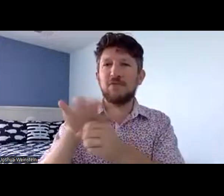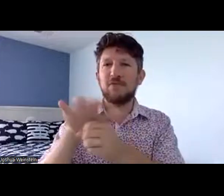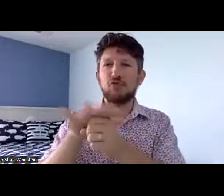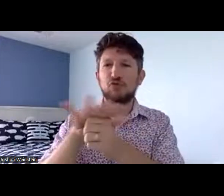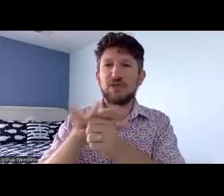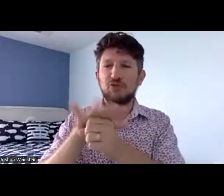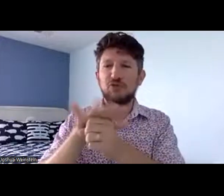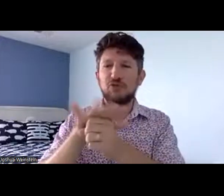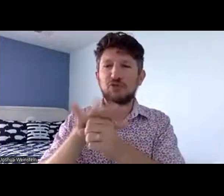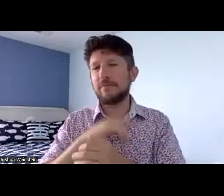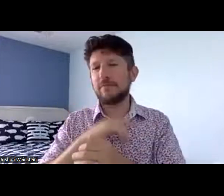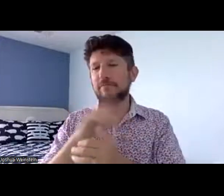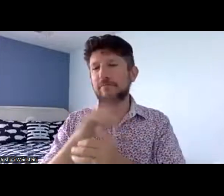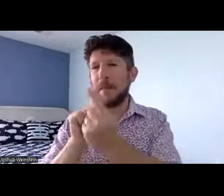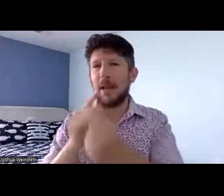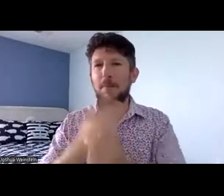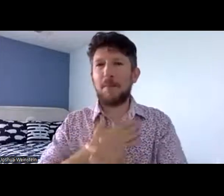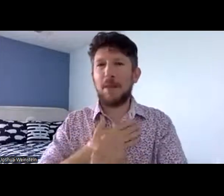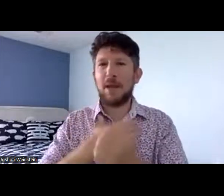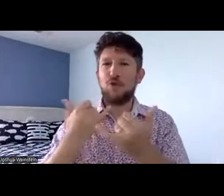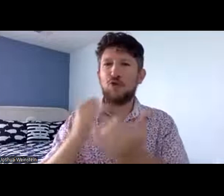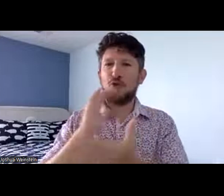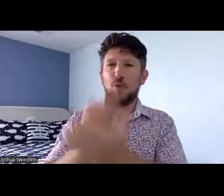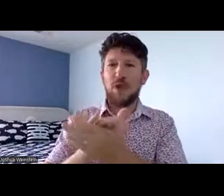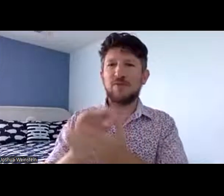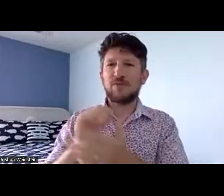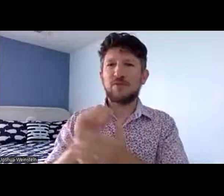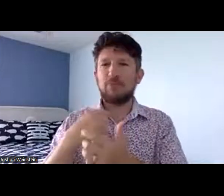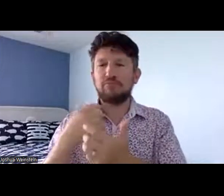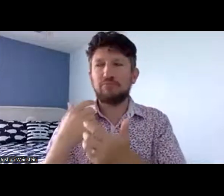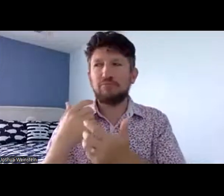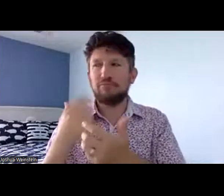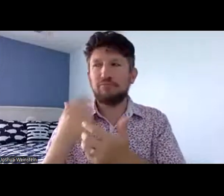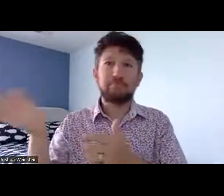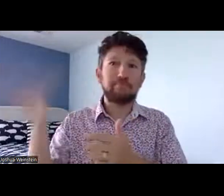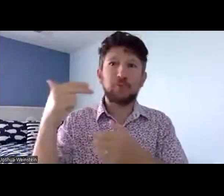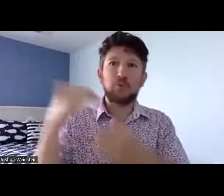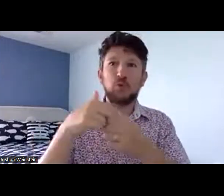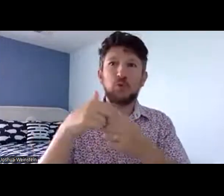I kept myself limited to a specific area of expertise.